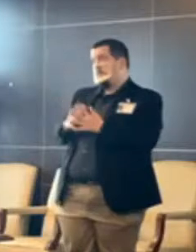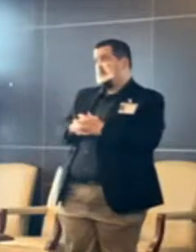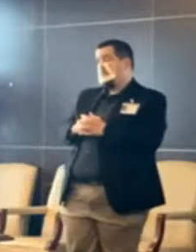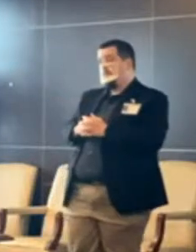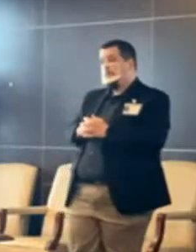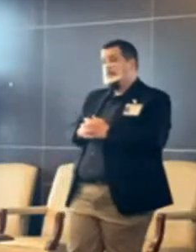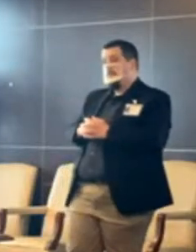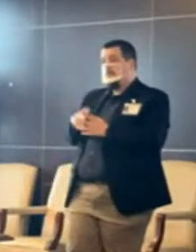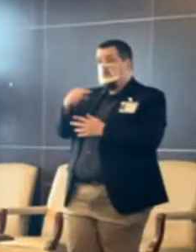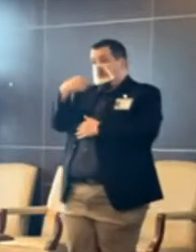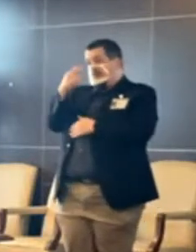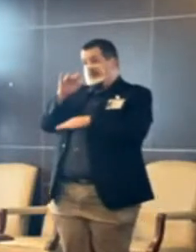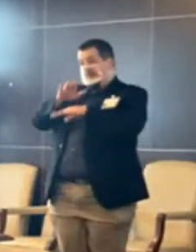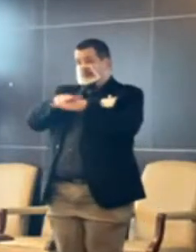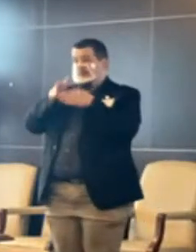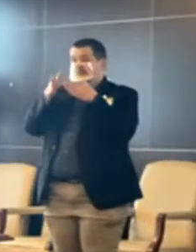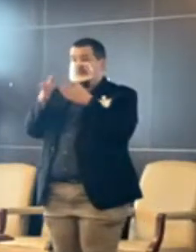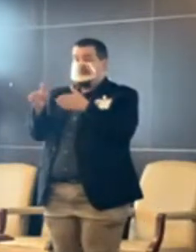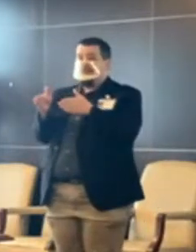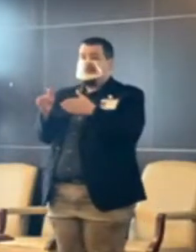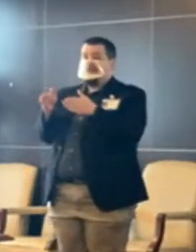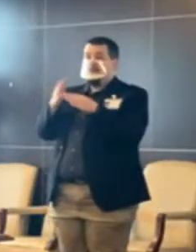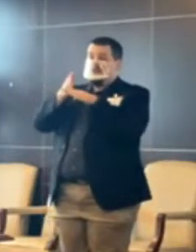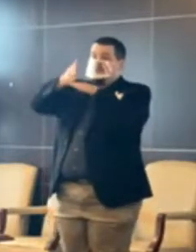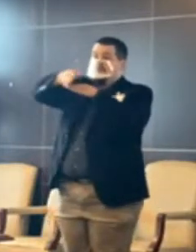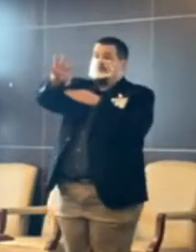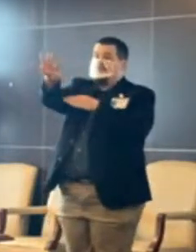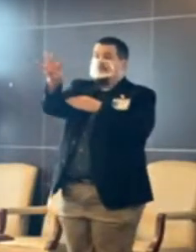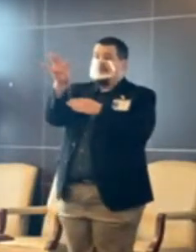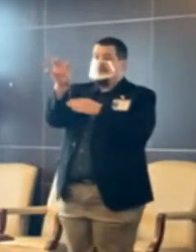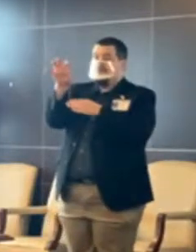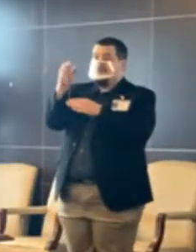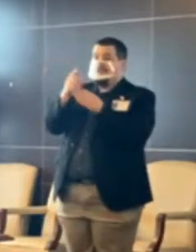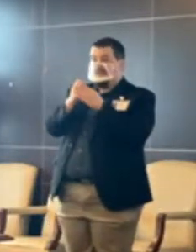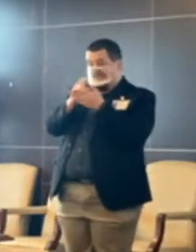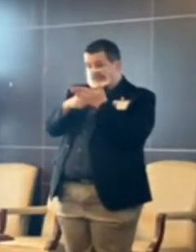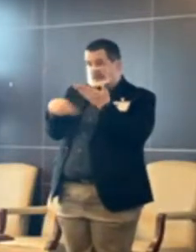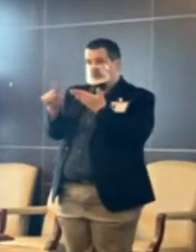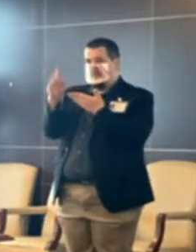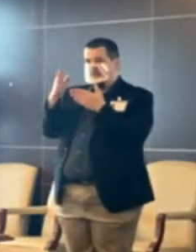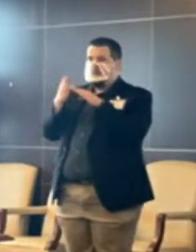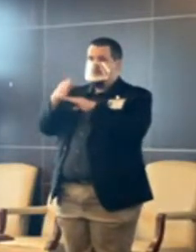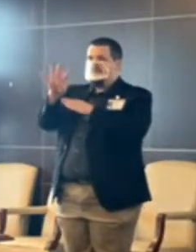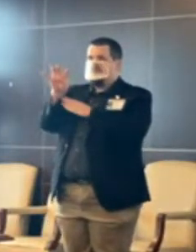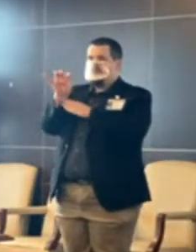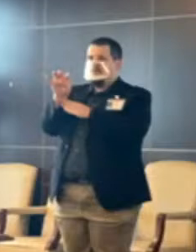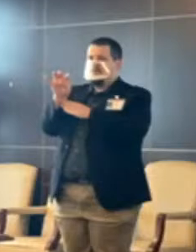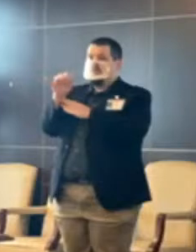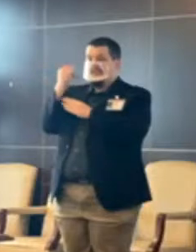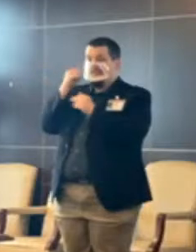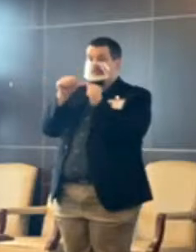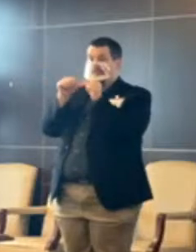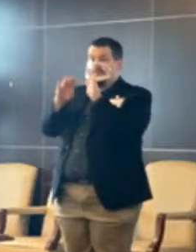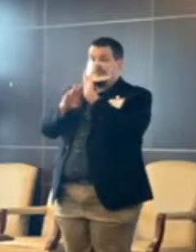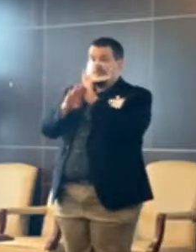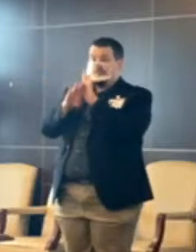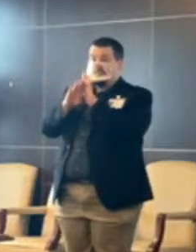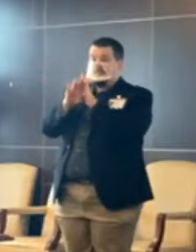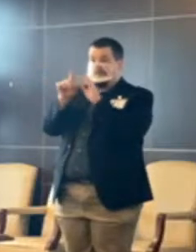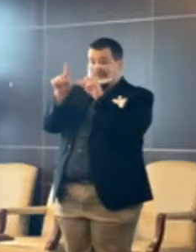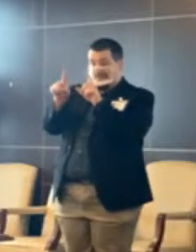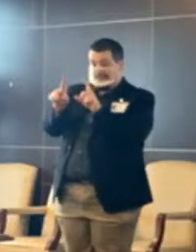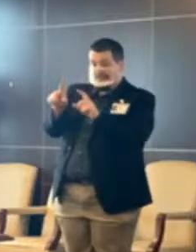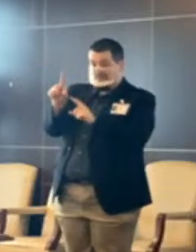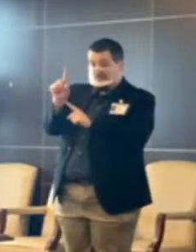So looks like that we're on track for exceeding 400 patients next week if the trajectory continues as it is. Again, the regional testing rate's